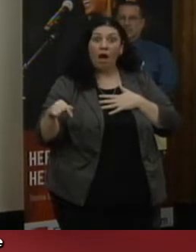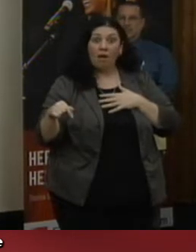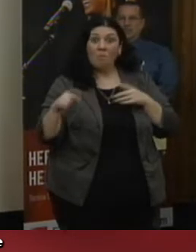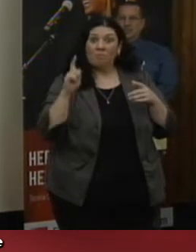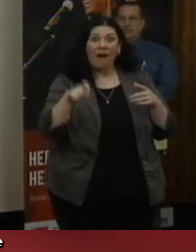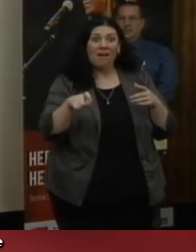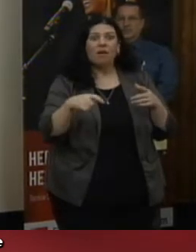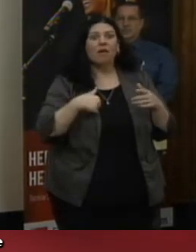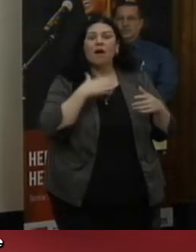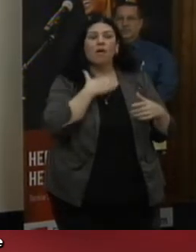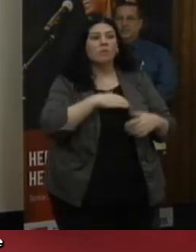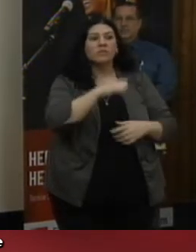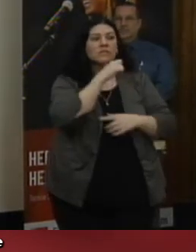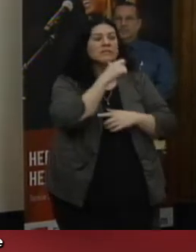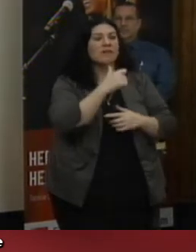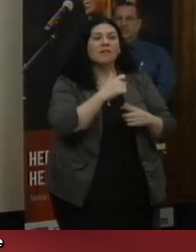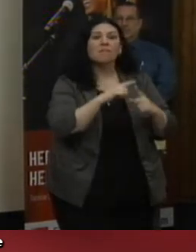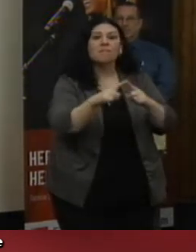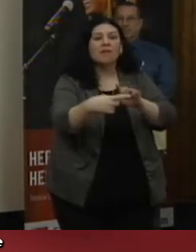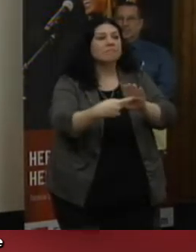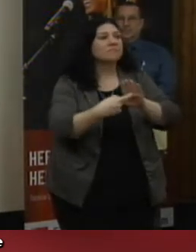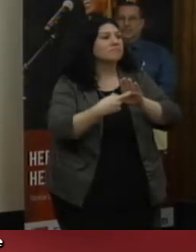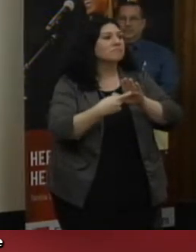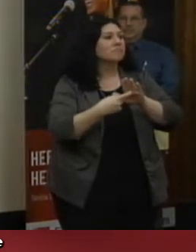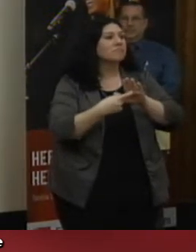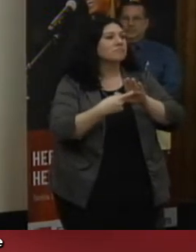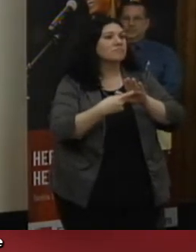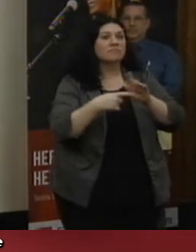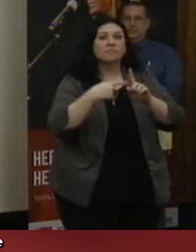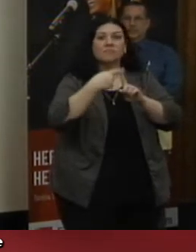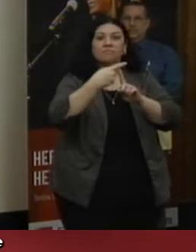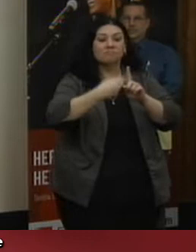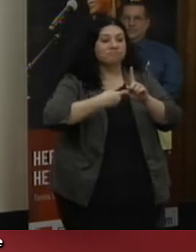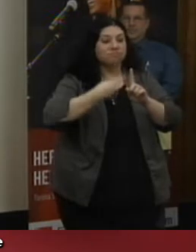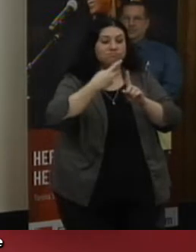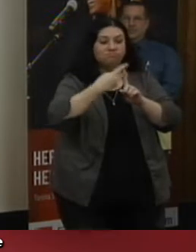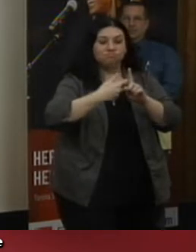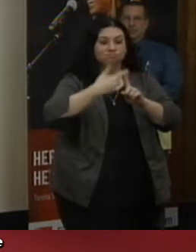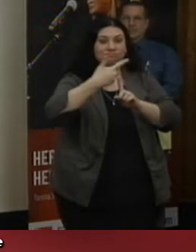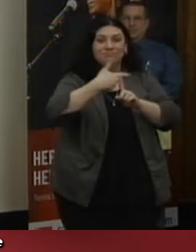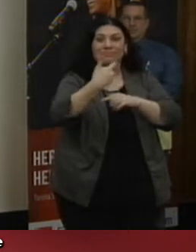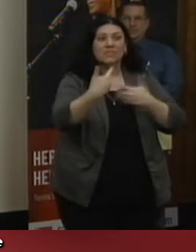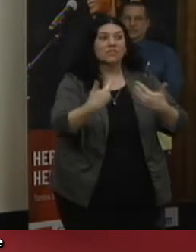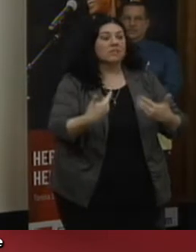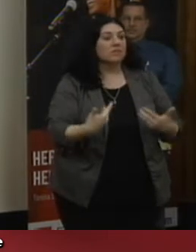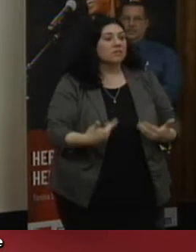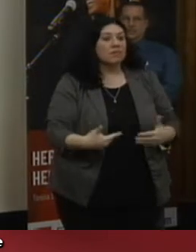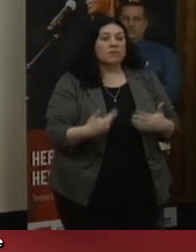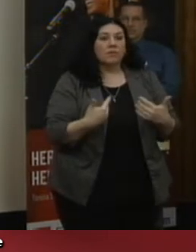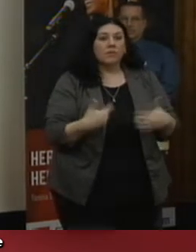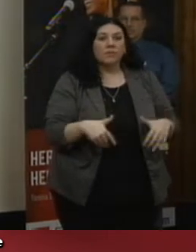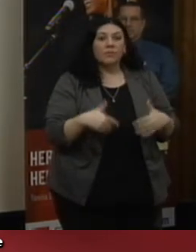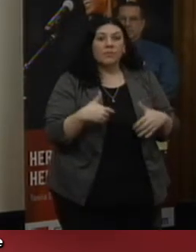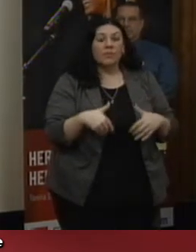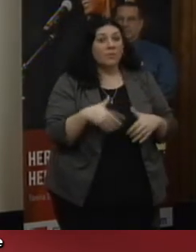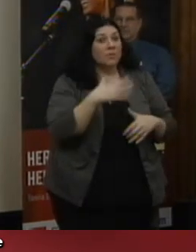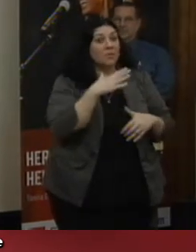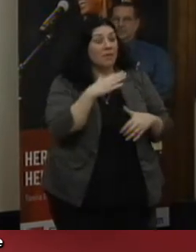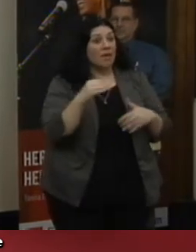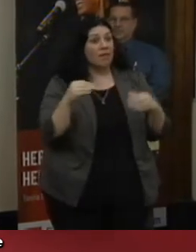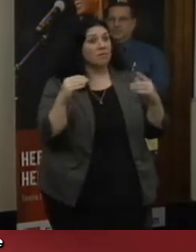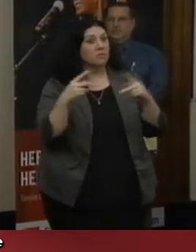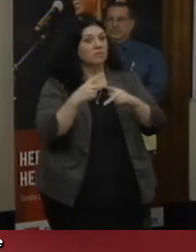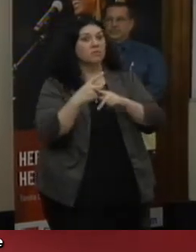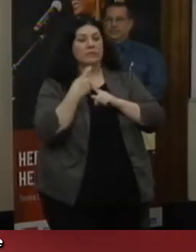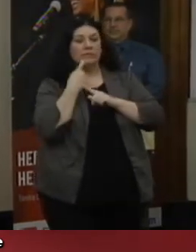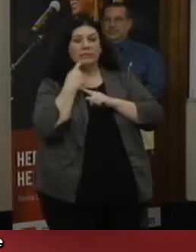this. Over the past several months, and even more intensely the last couple of